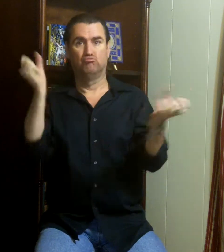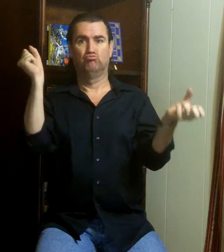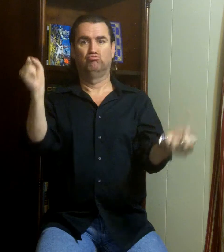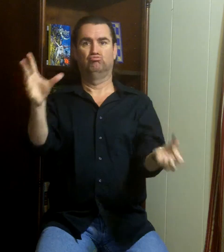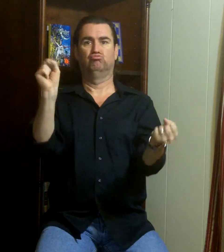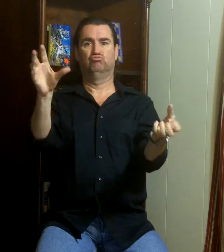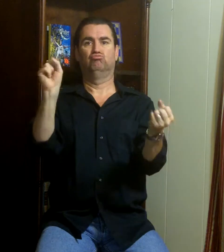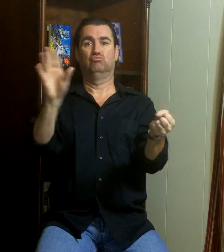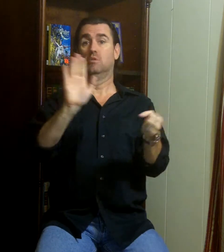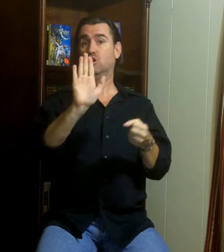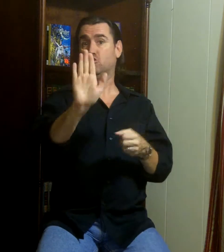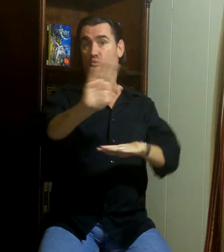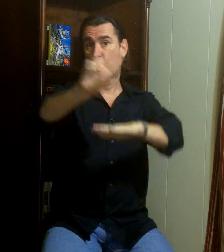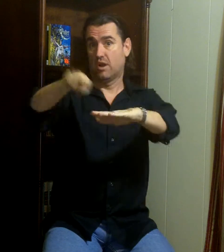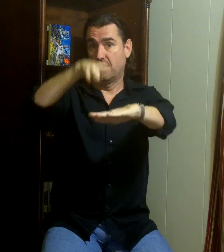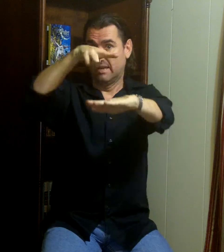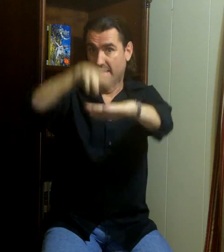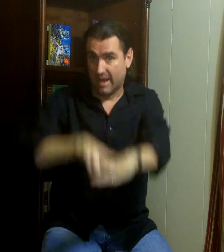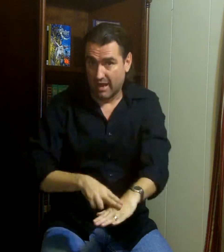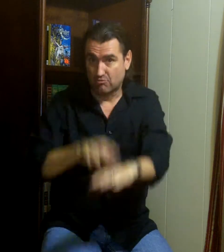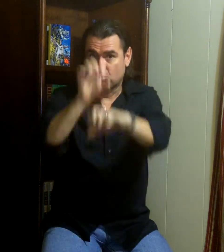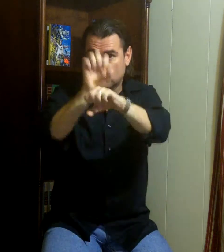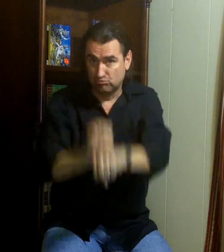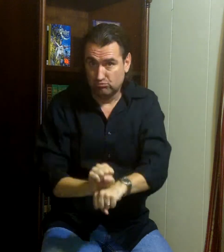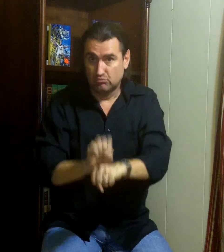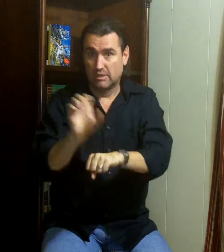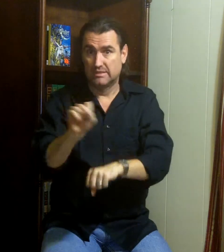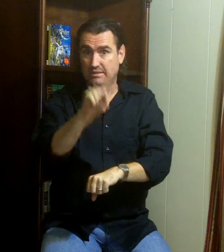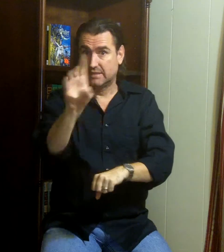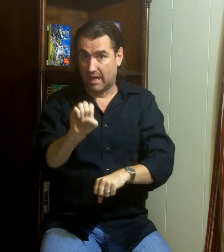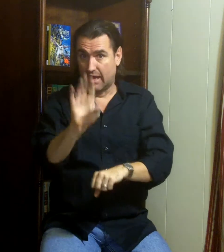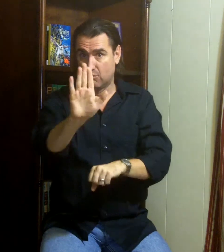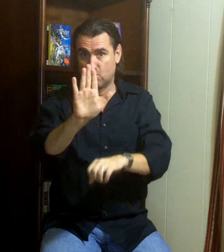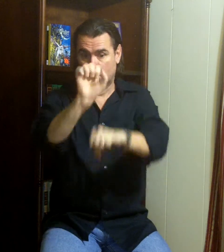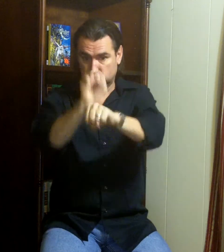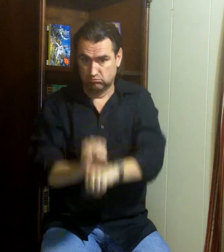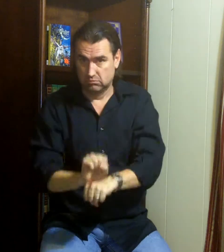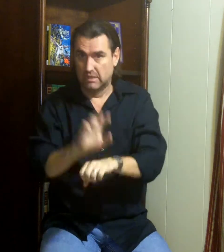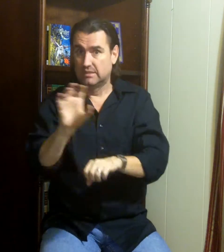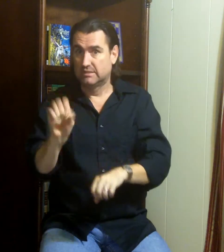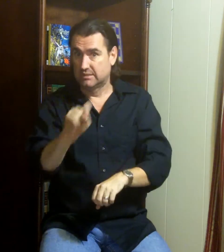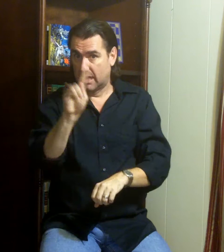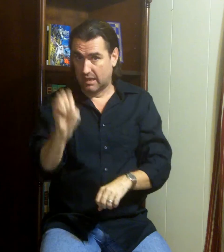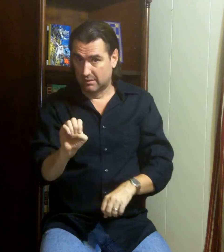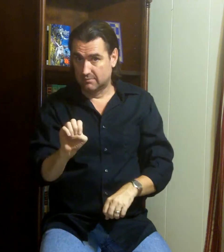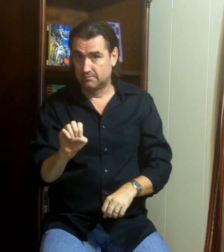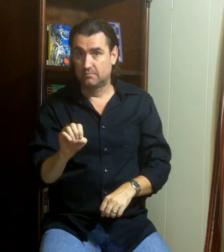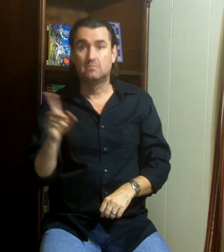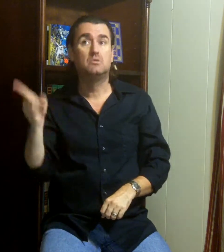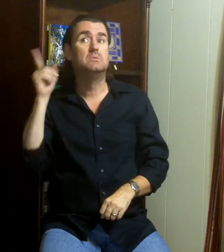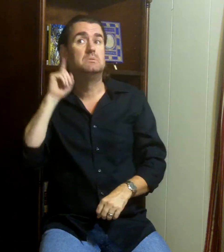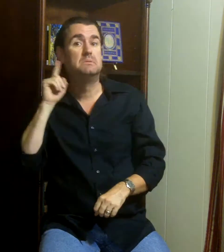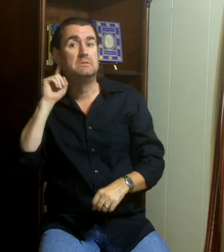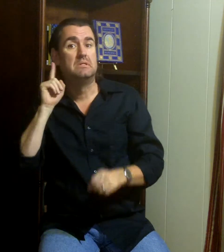natural signing system, what you're hearing in the classroom. And so that's